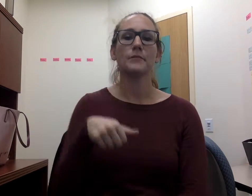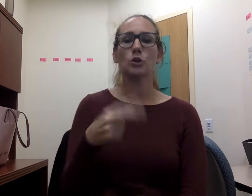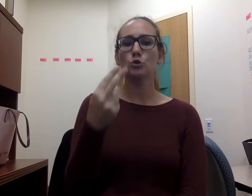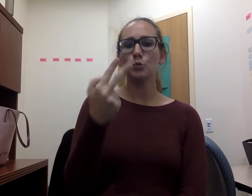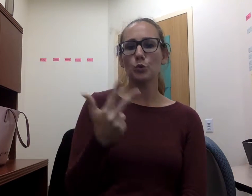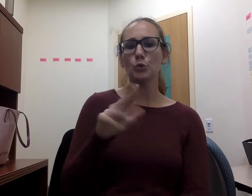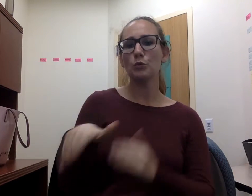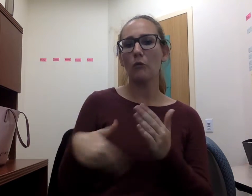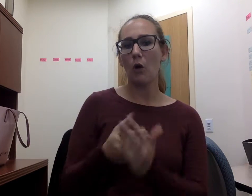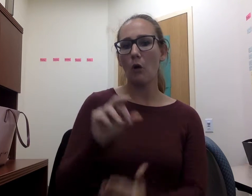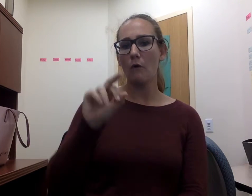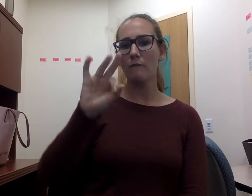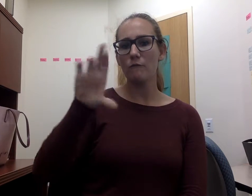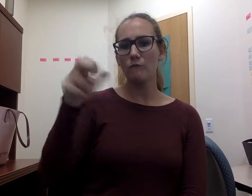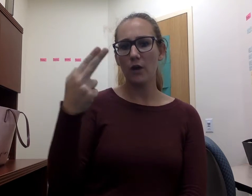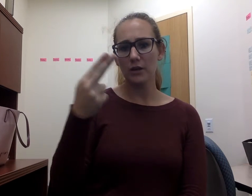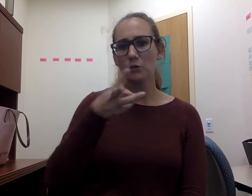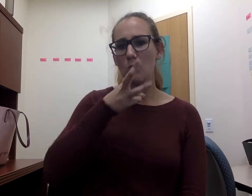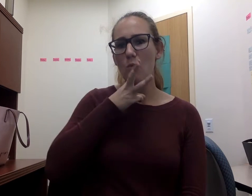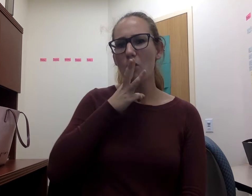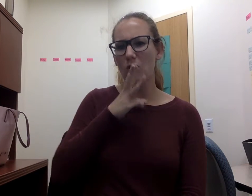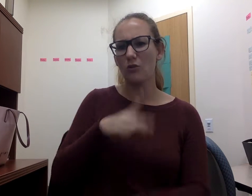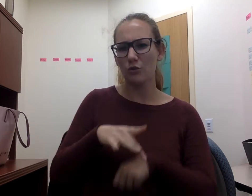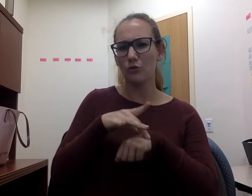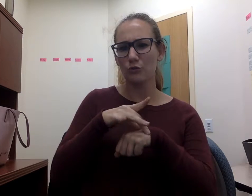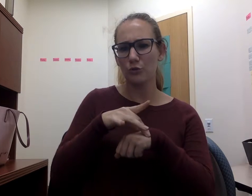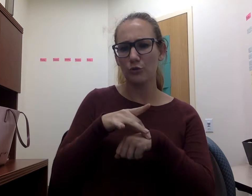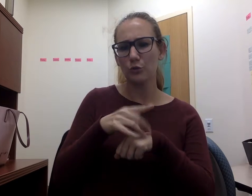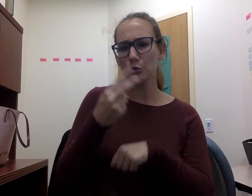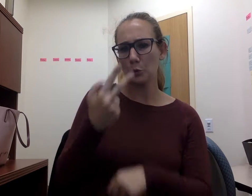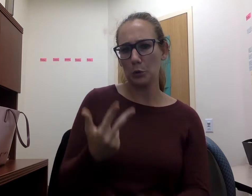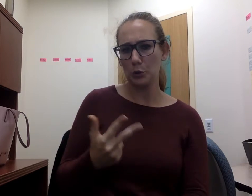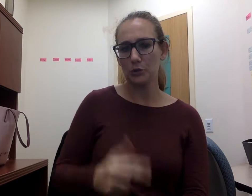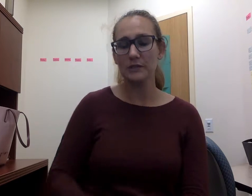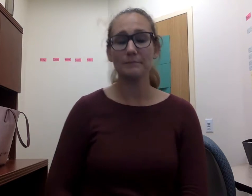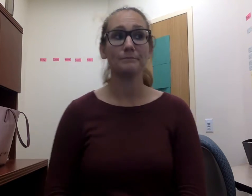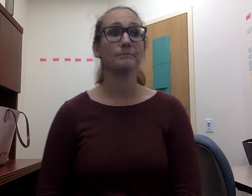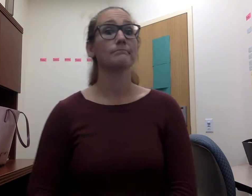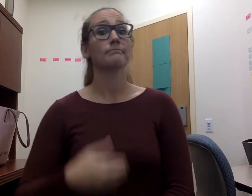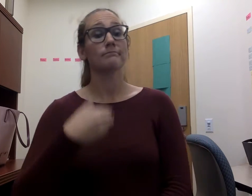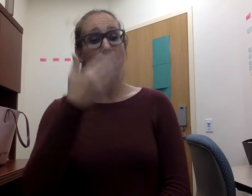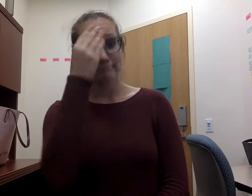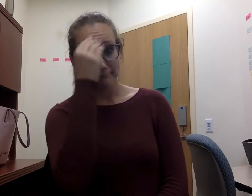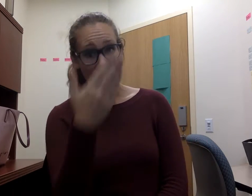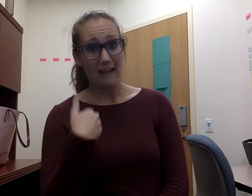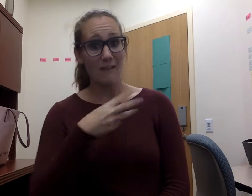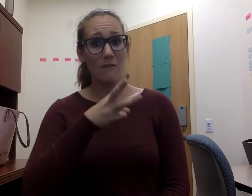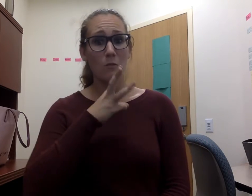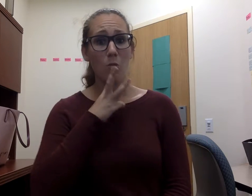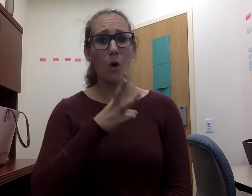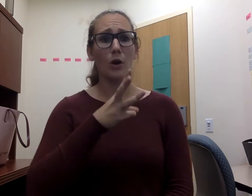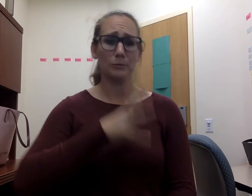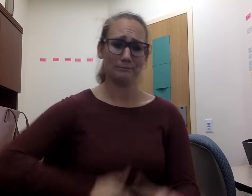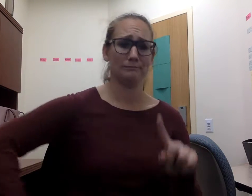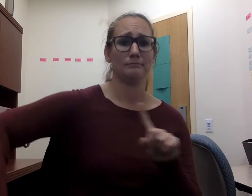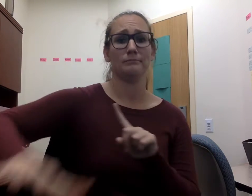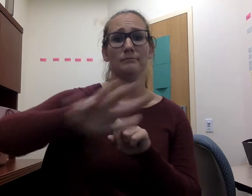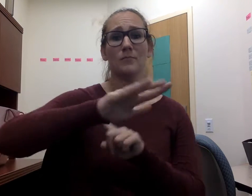streams. In reservoirs and watersheds. In wetlands. In the soil. In and on plants and